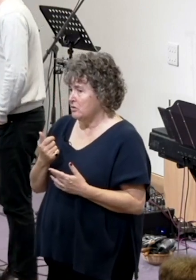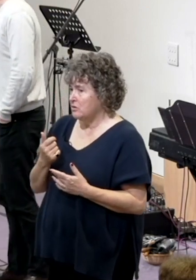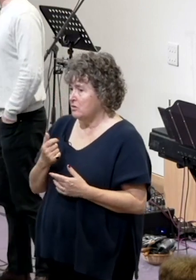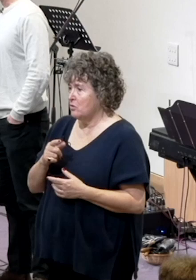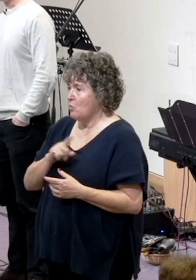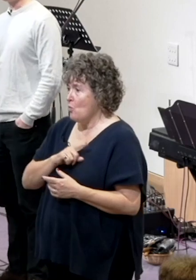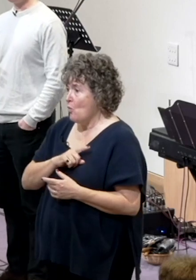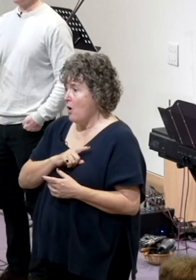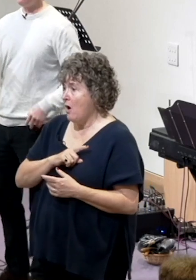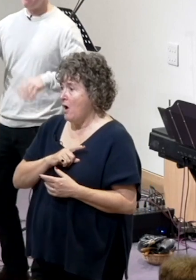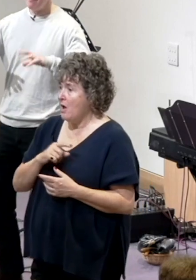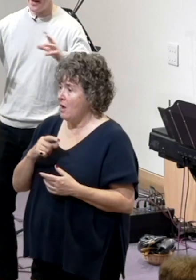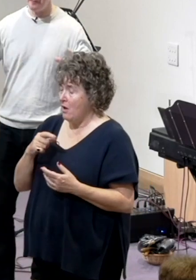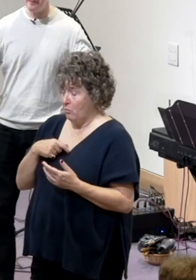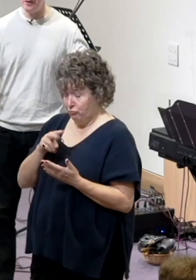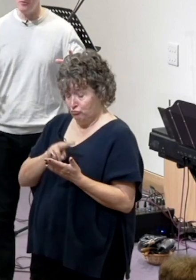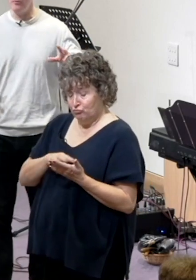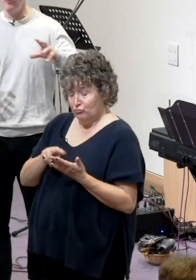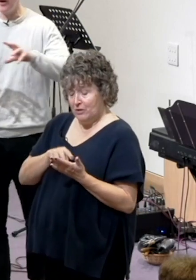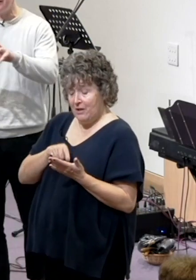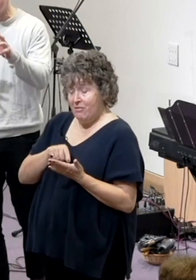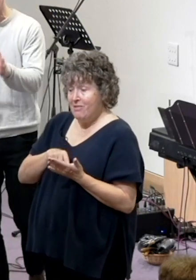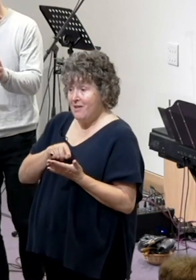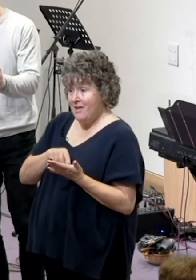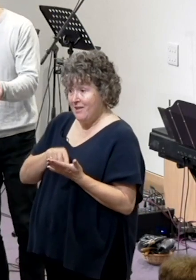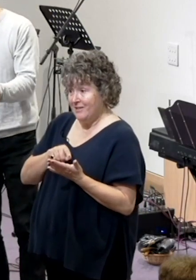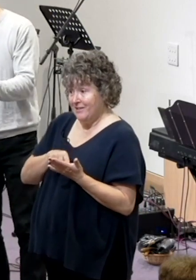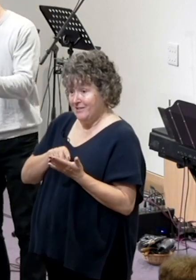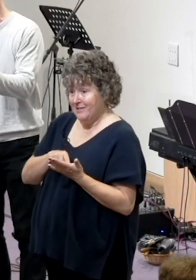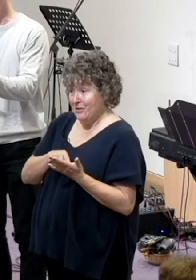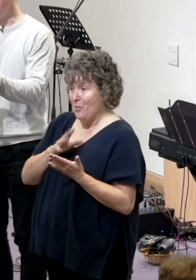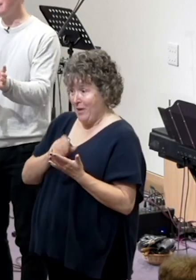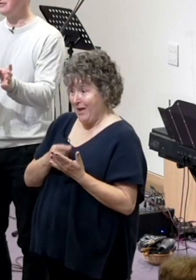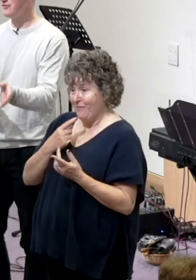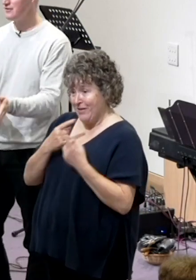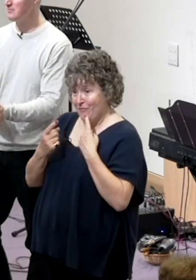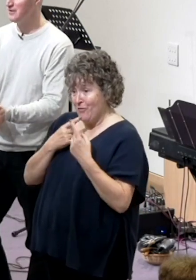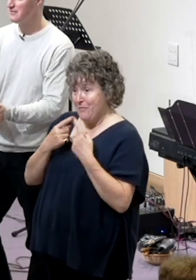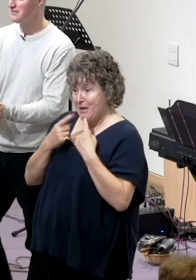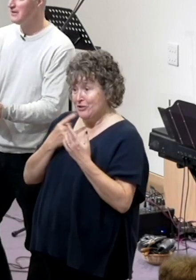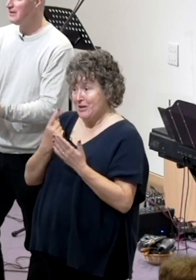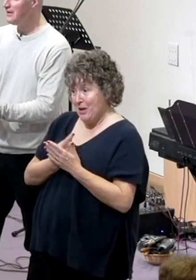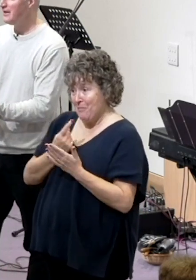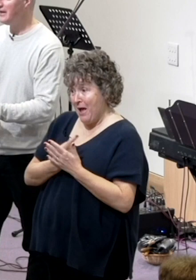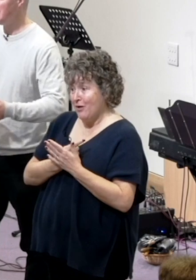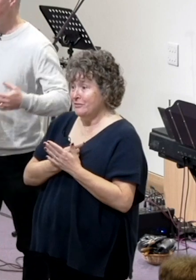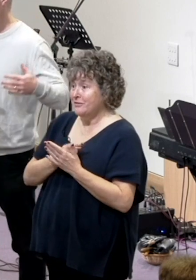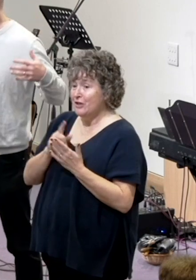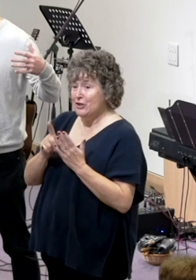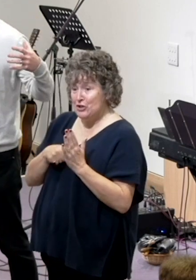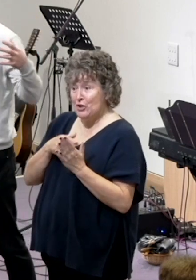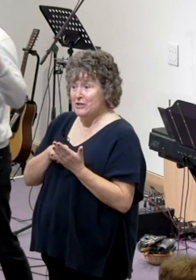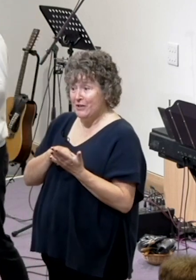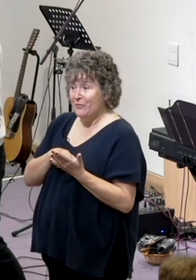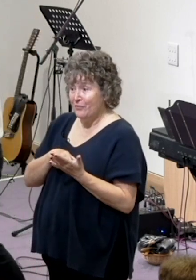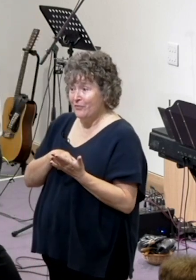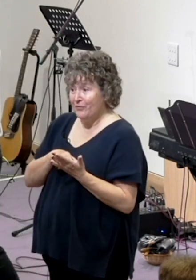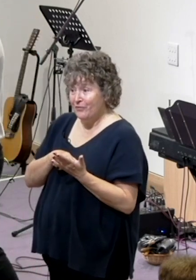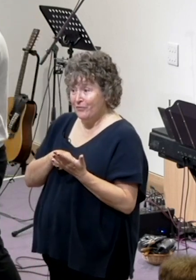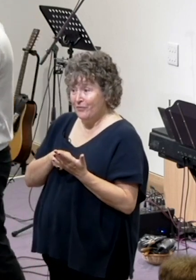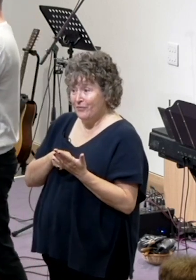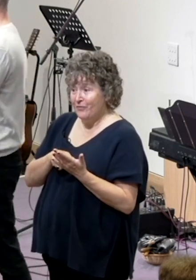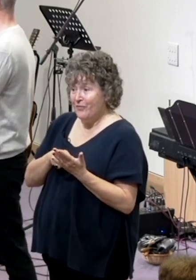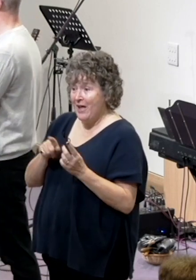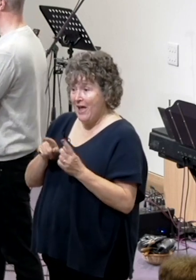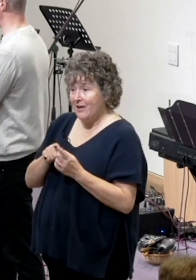why I'm thankful that when Matthew writes his accounts of that first Christmas, he does a lot to show